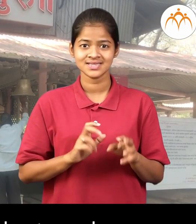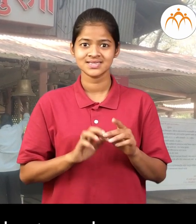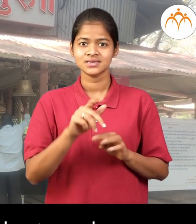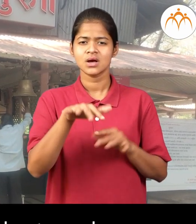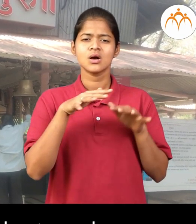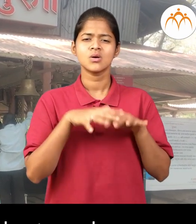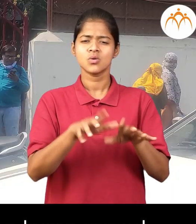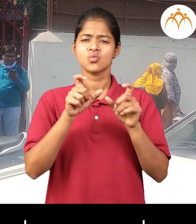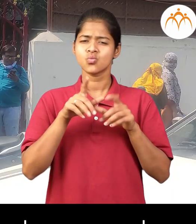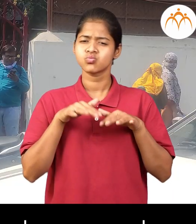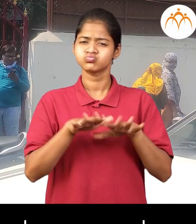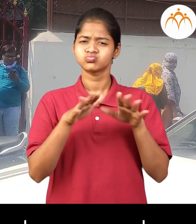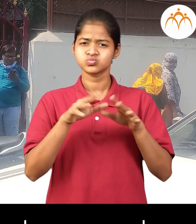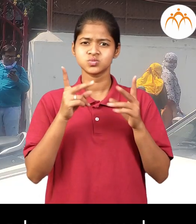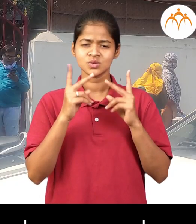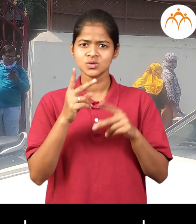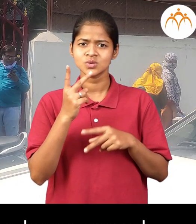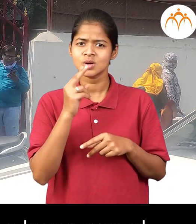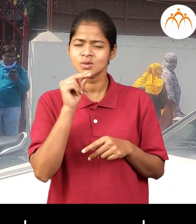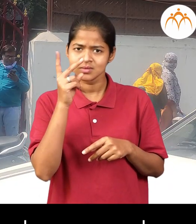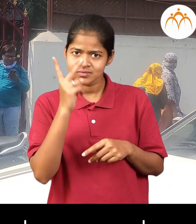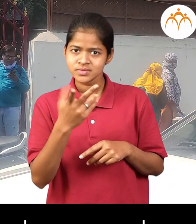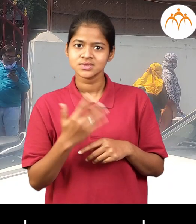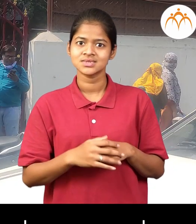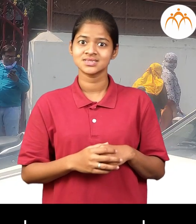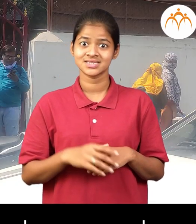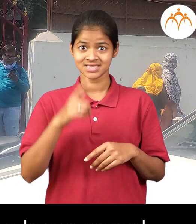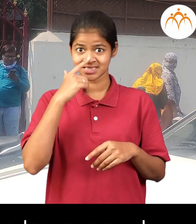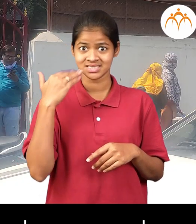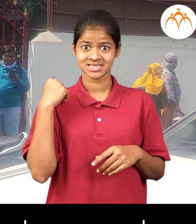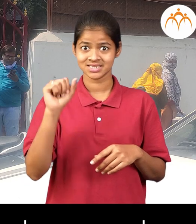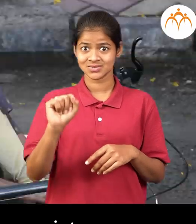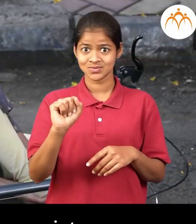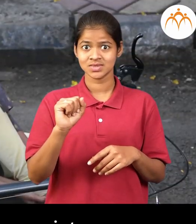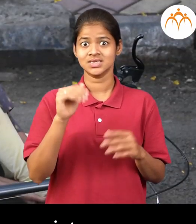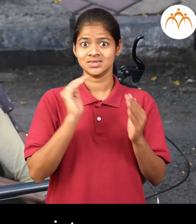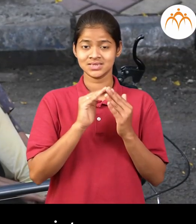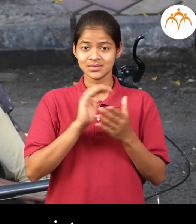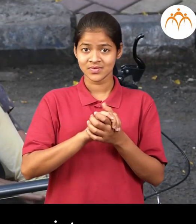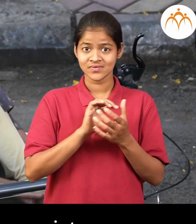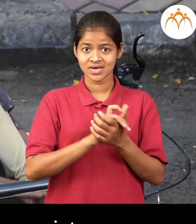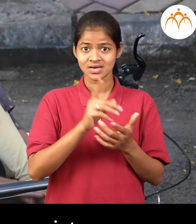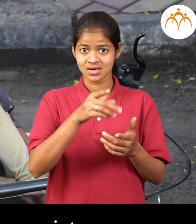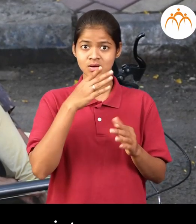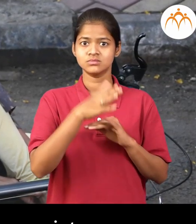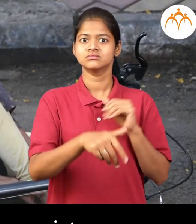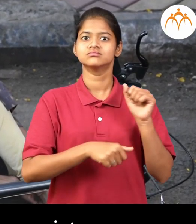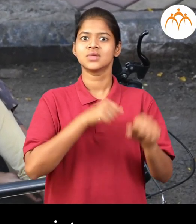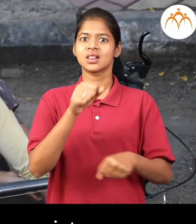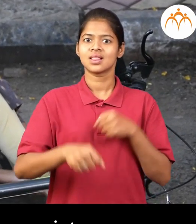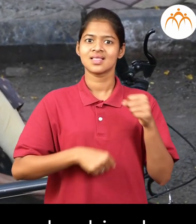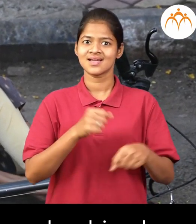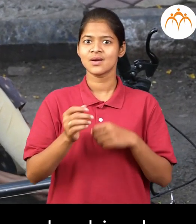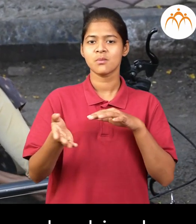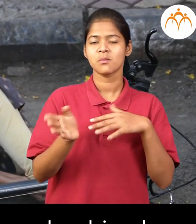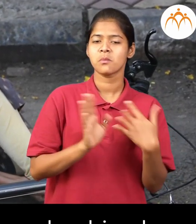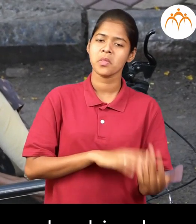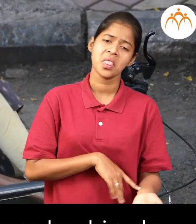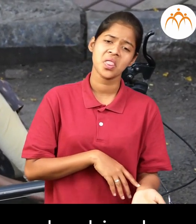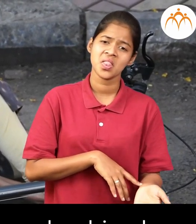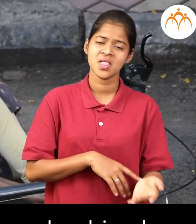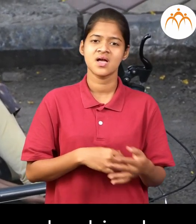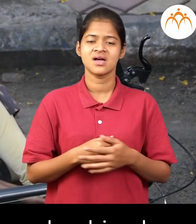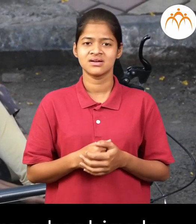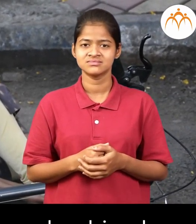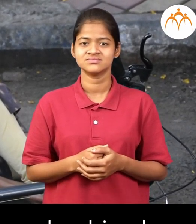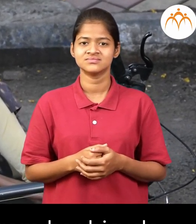going to the temple. A little ahead, we saw a large crowd. I saw a friend of my sister who had fallen